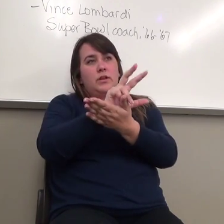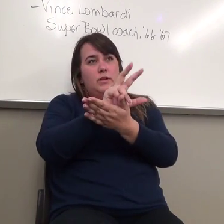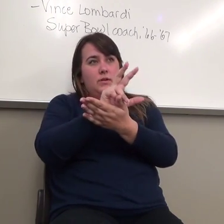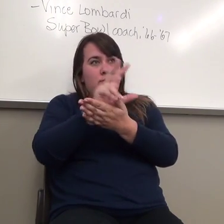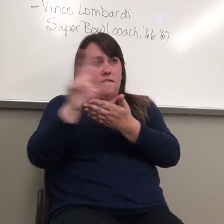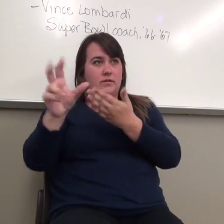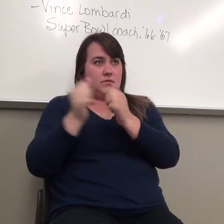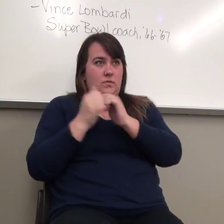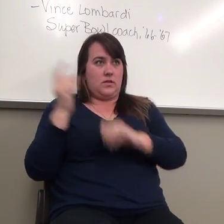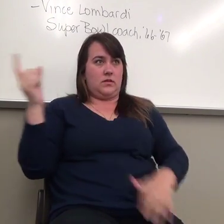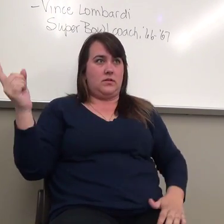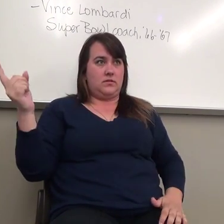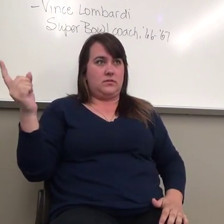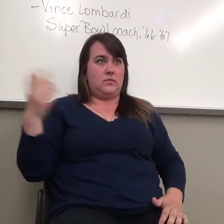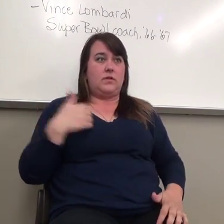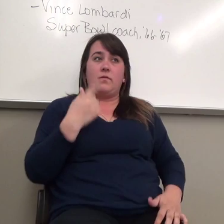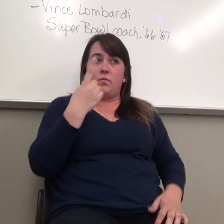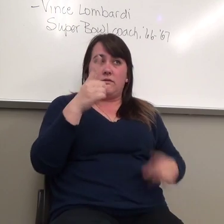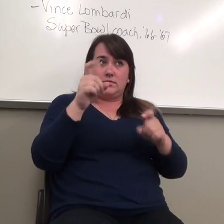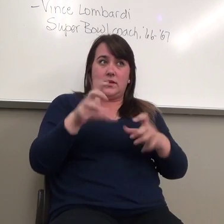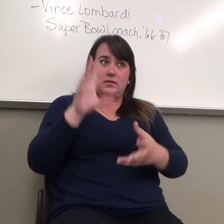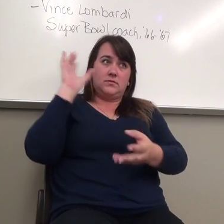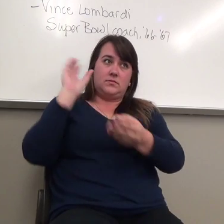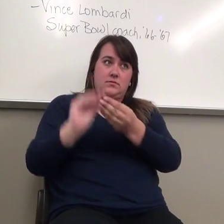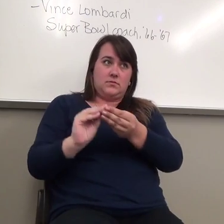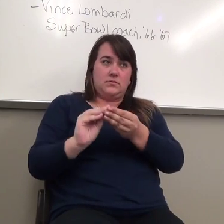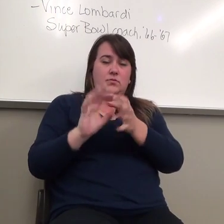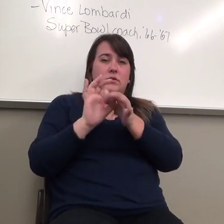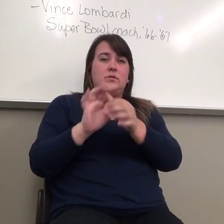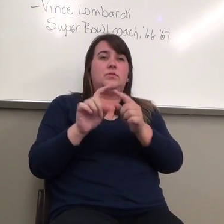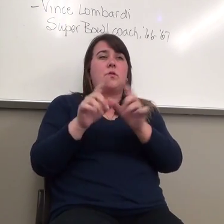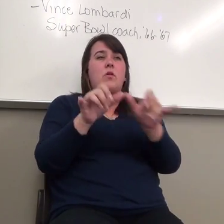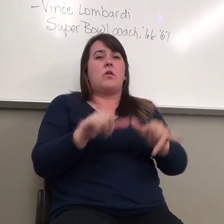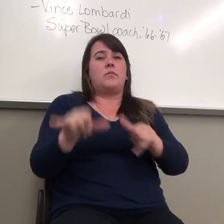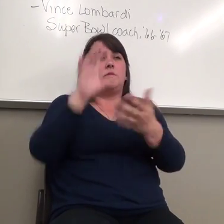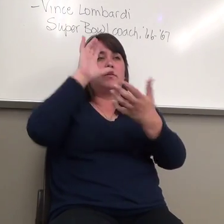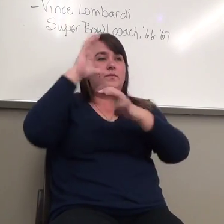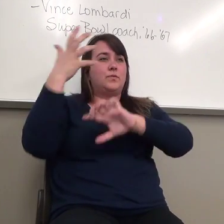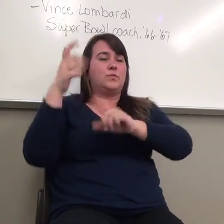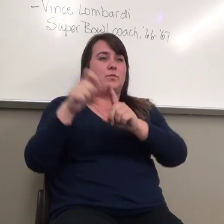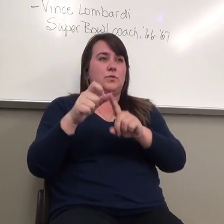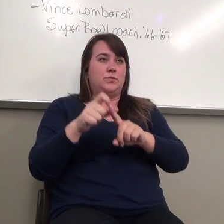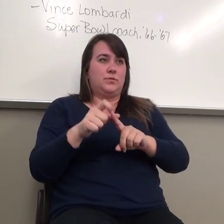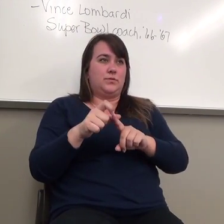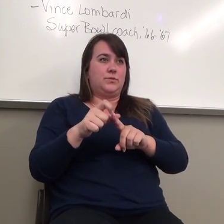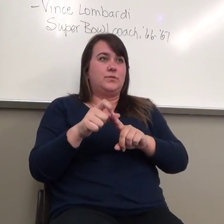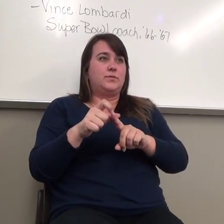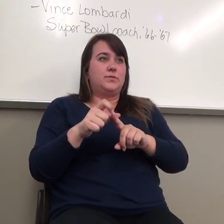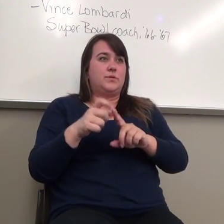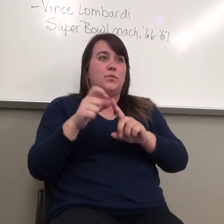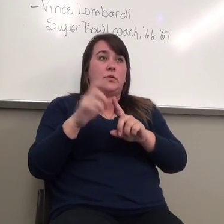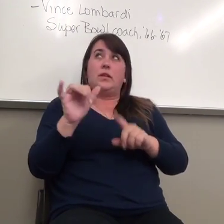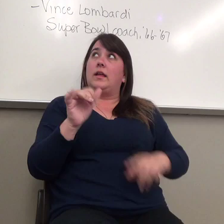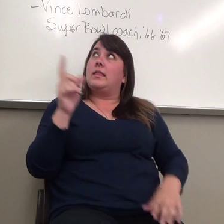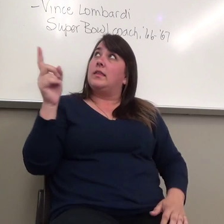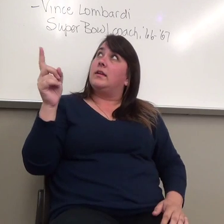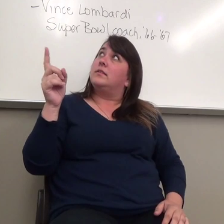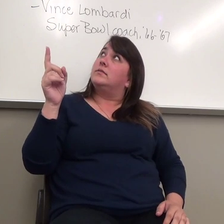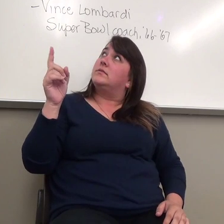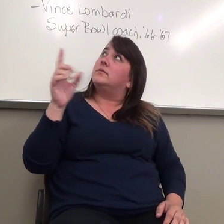and we have one test on commonly confused words, which are words like this, where both of them